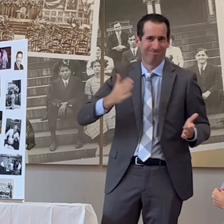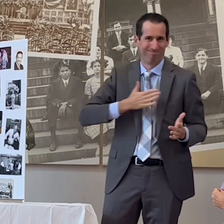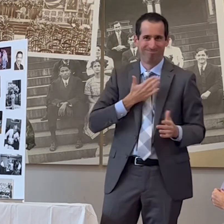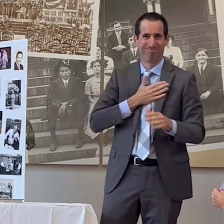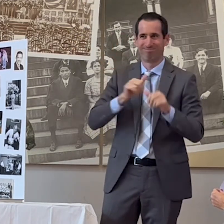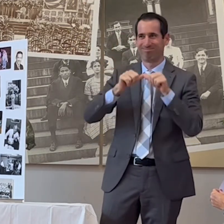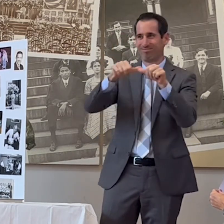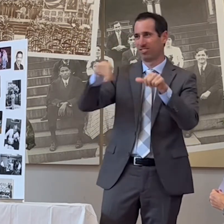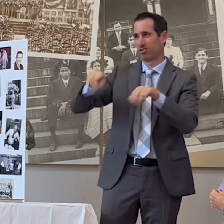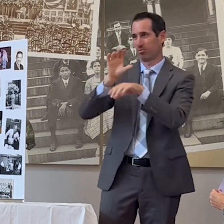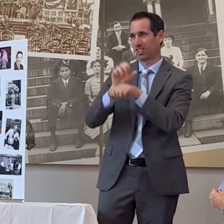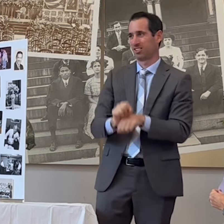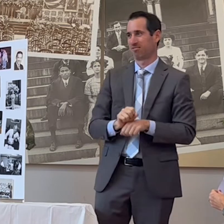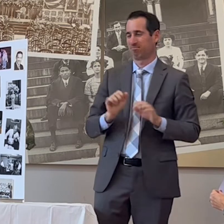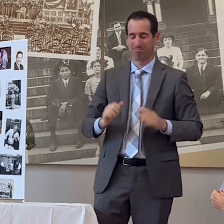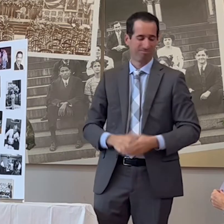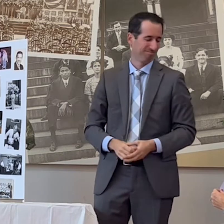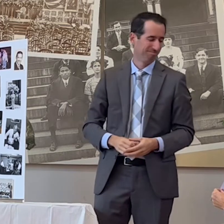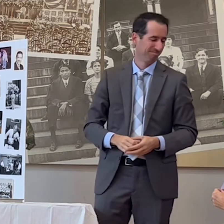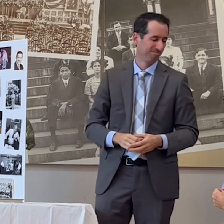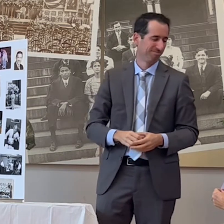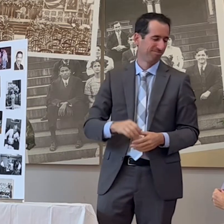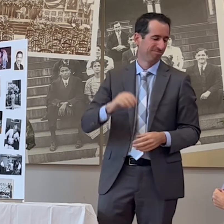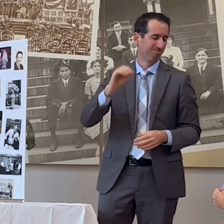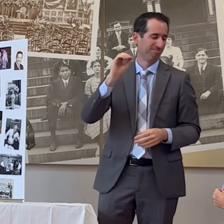When I retire, I'd be happy to continue the tradition, of course.